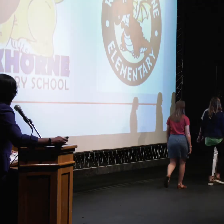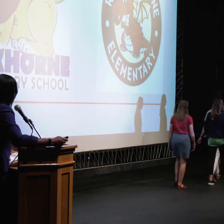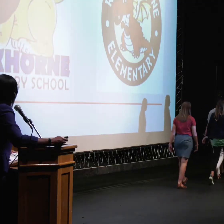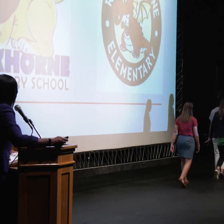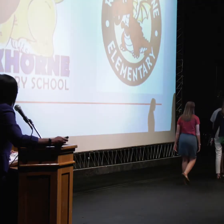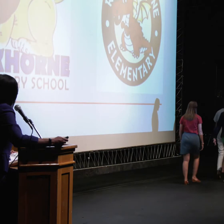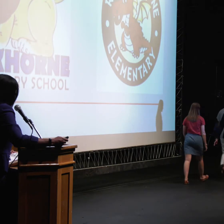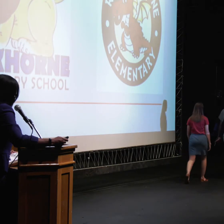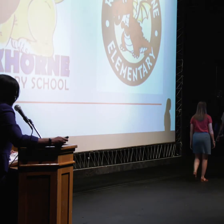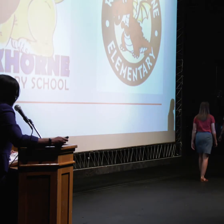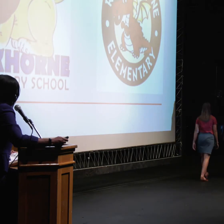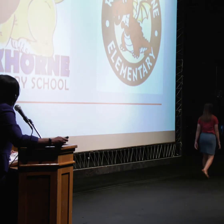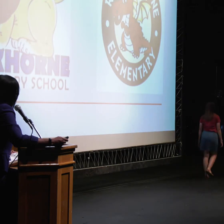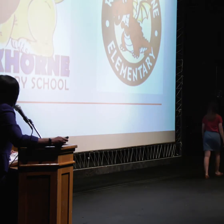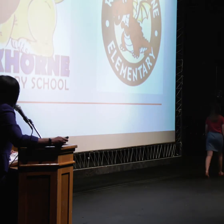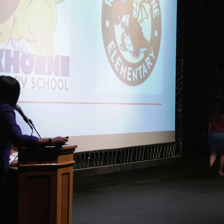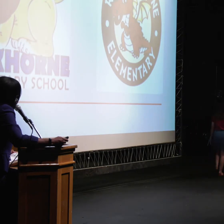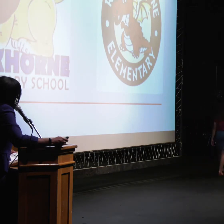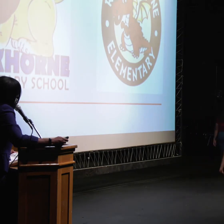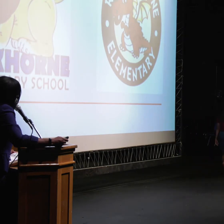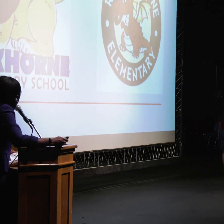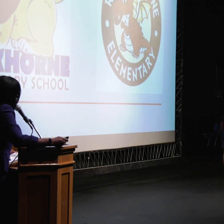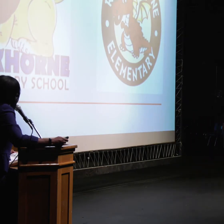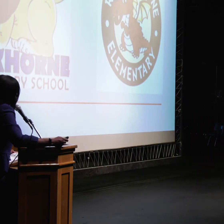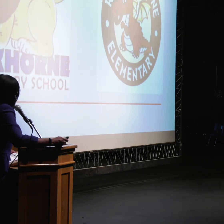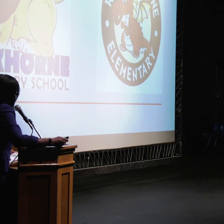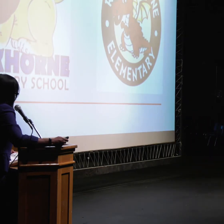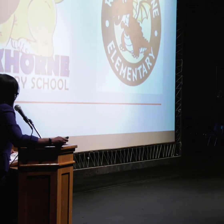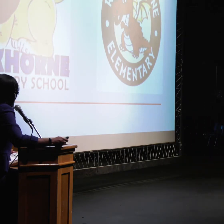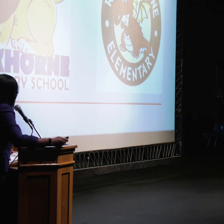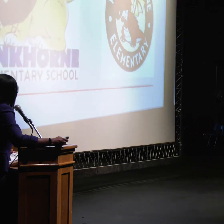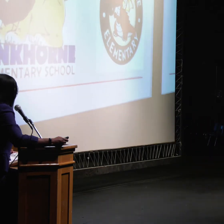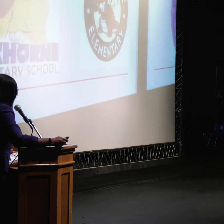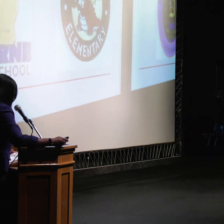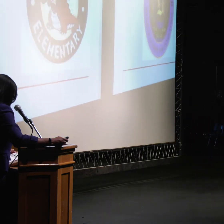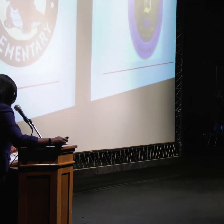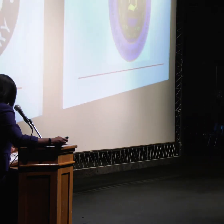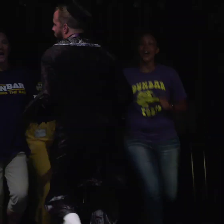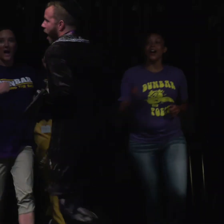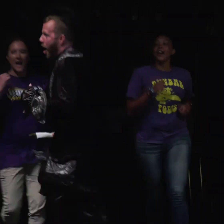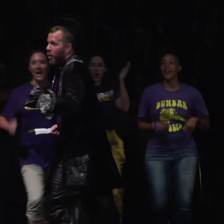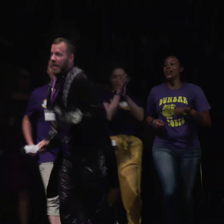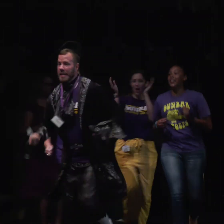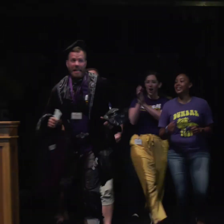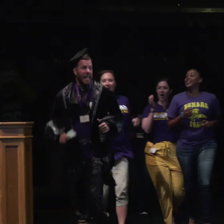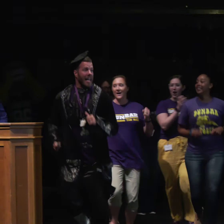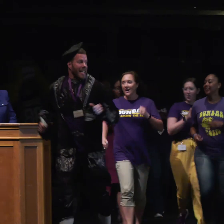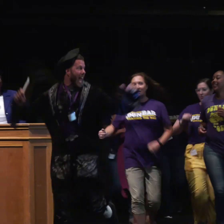And it's time to bring up our poets from Dunbar.